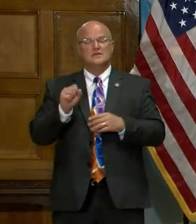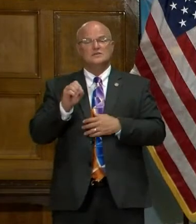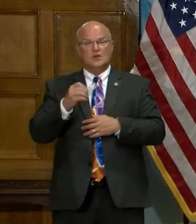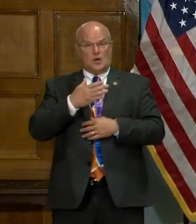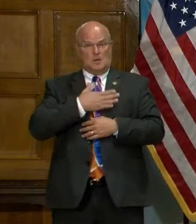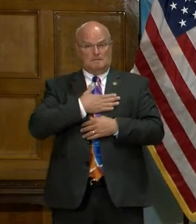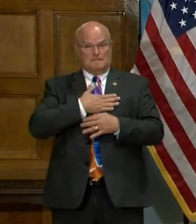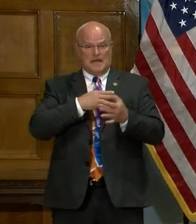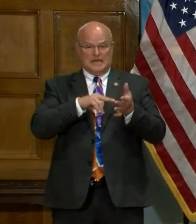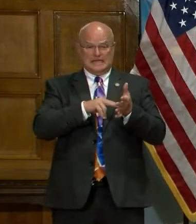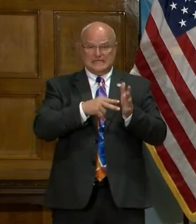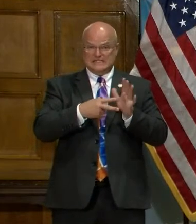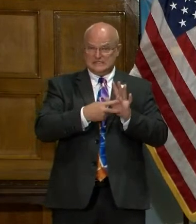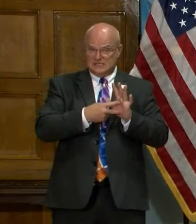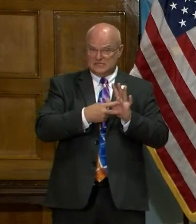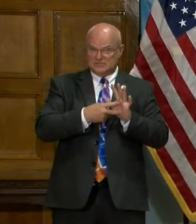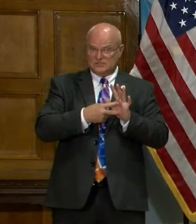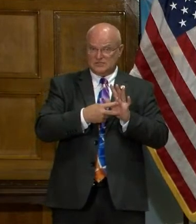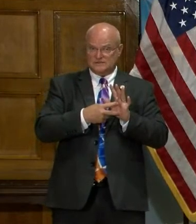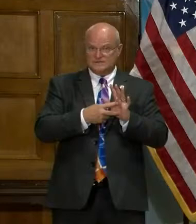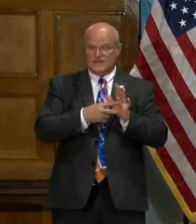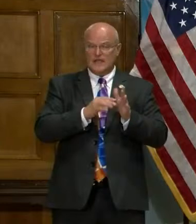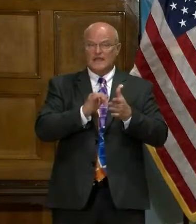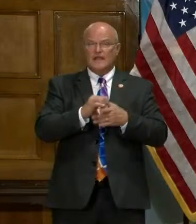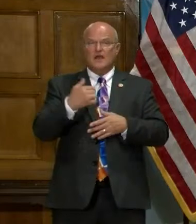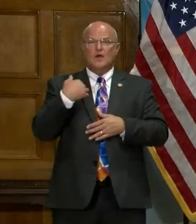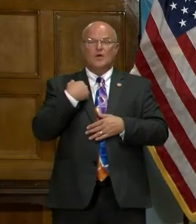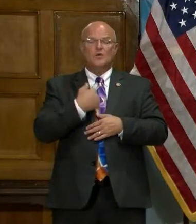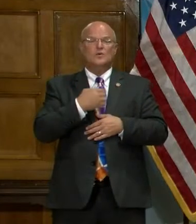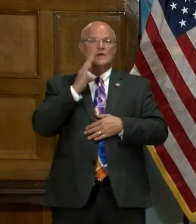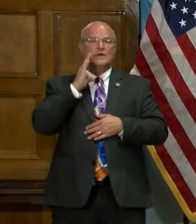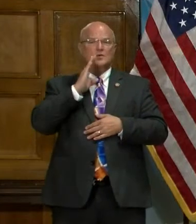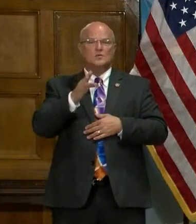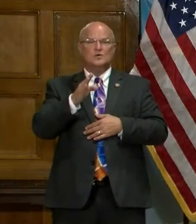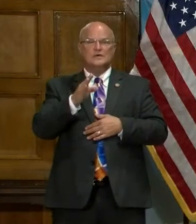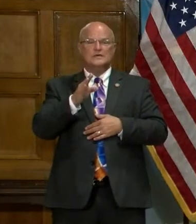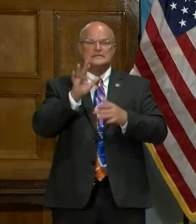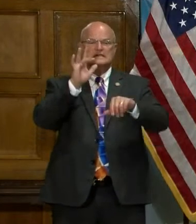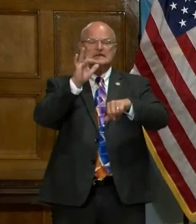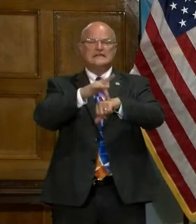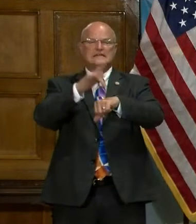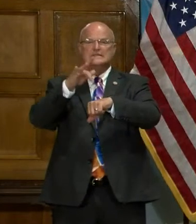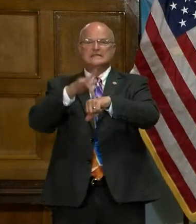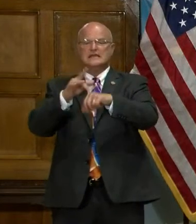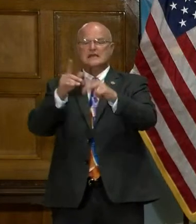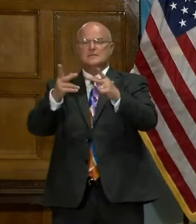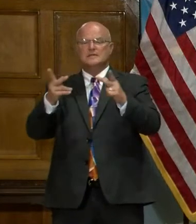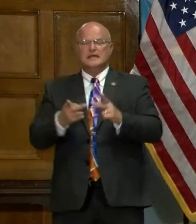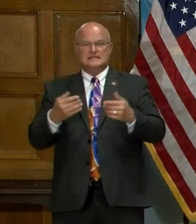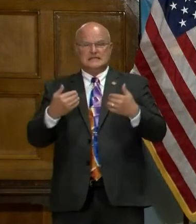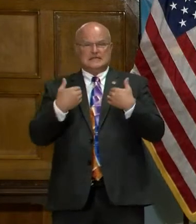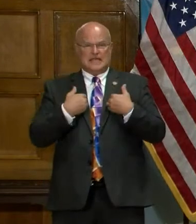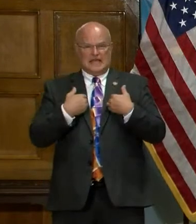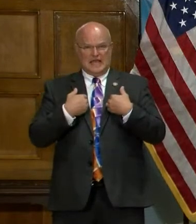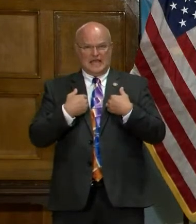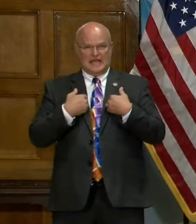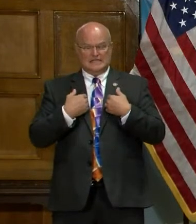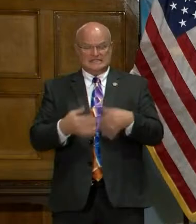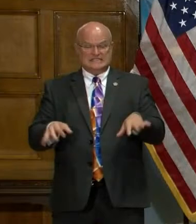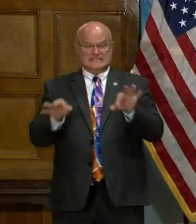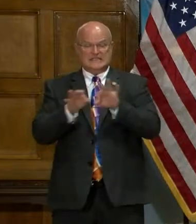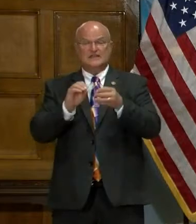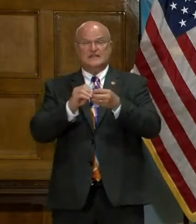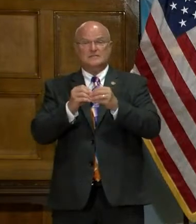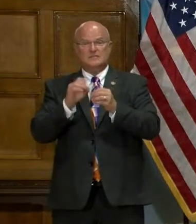So my intention would be that we would only highlight venues where we had a